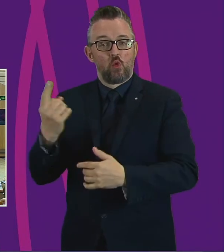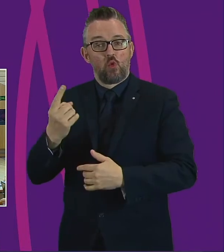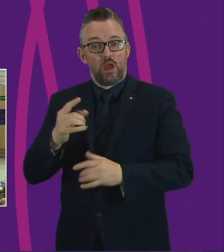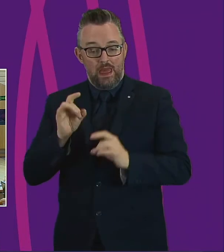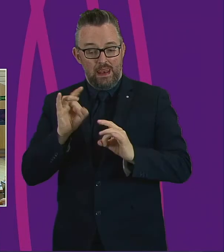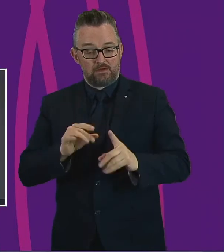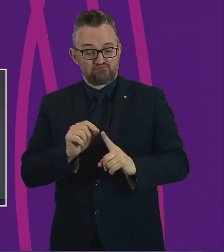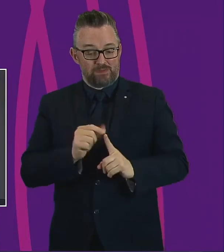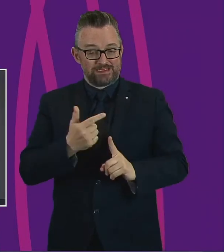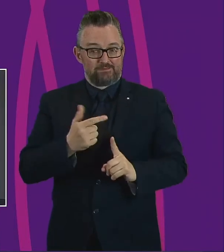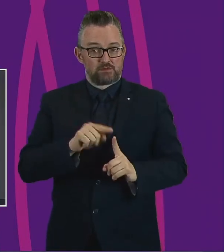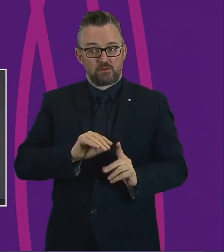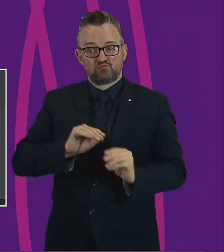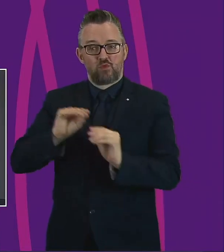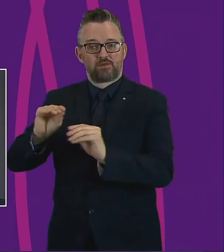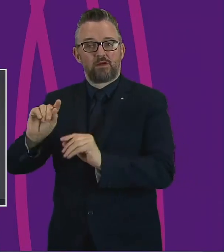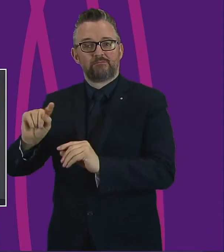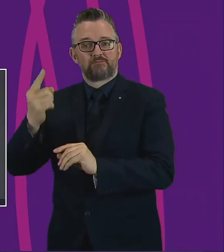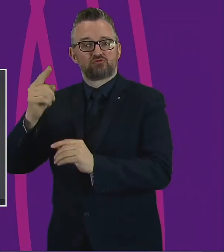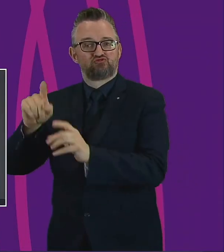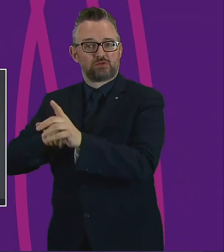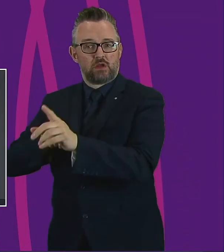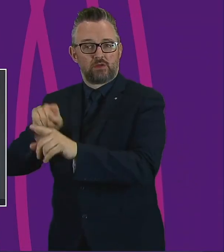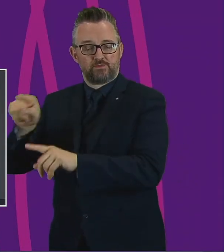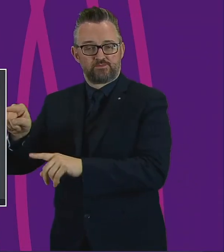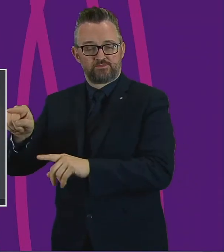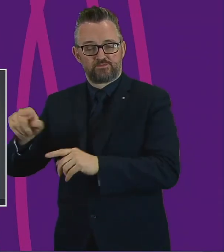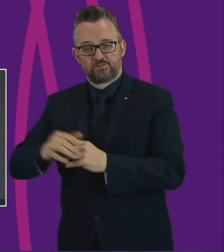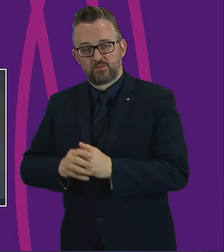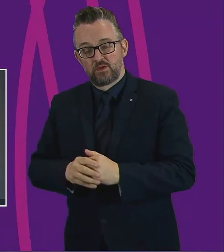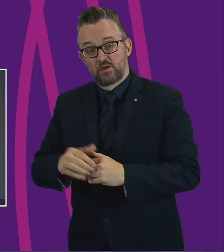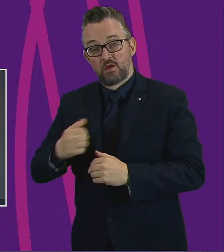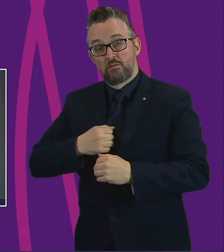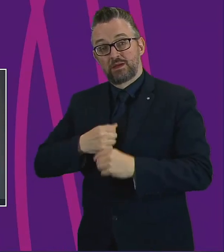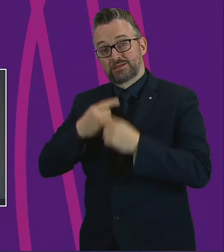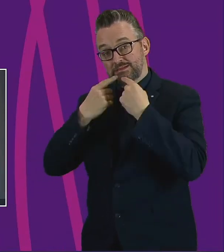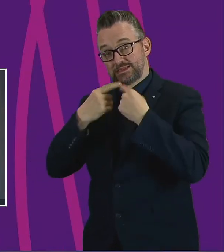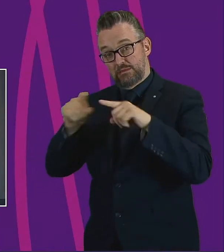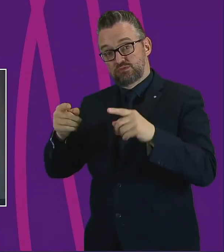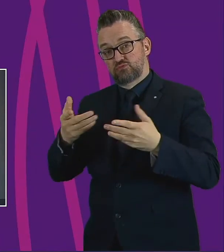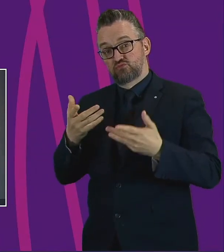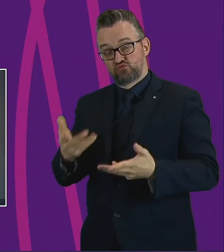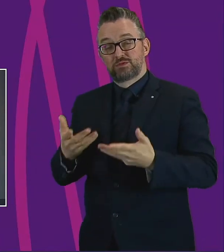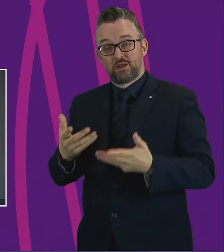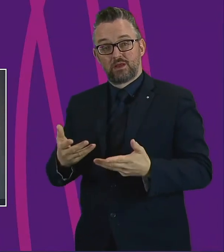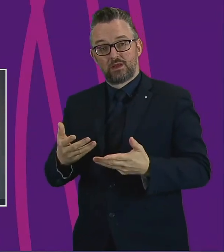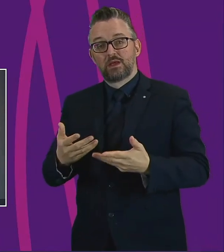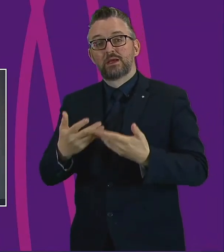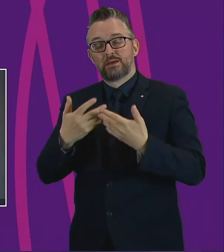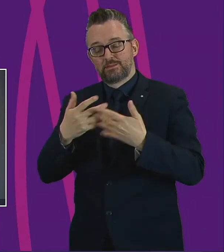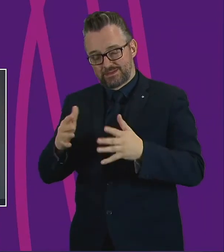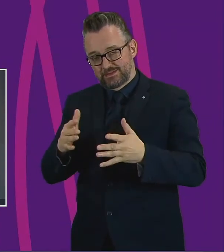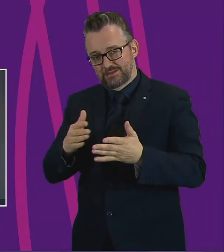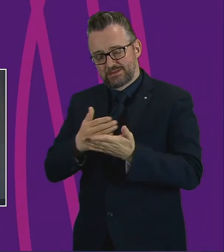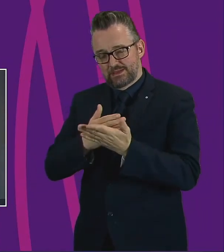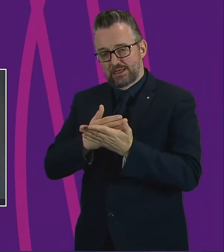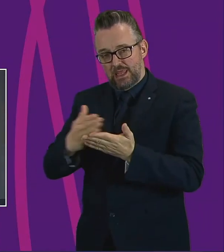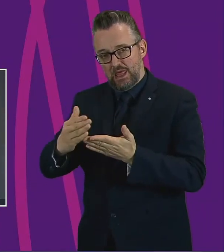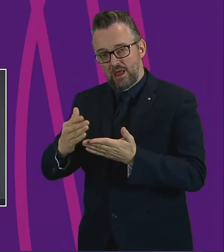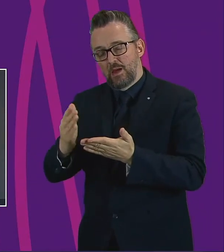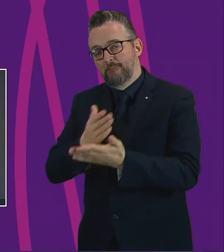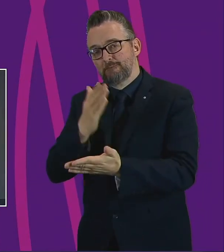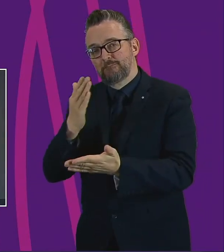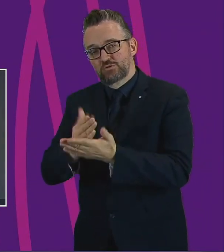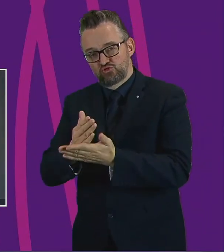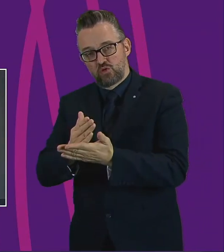Primary 7 to enter S1. And my statement today has given express account of the importance of ensuring